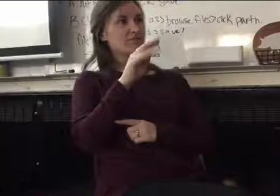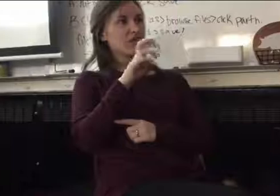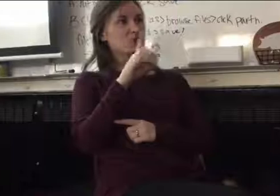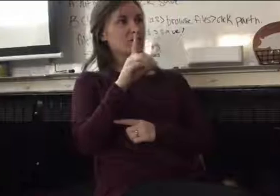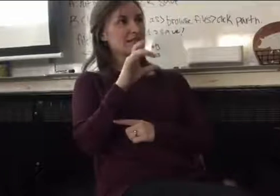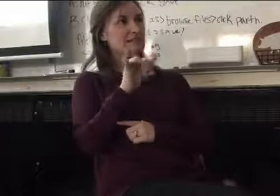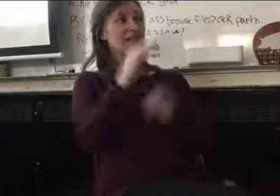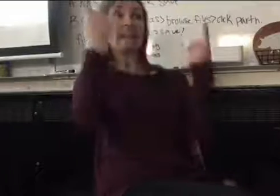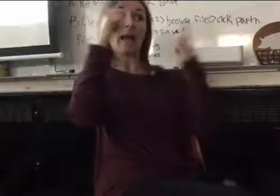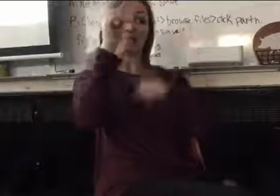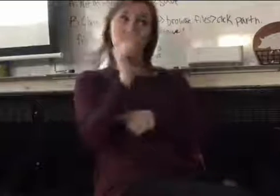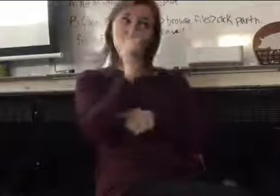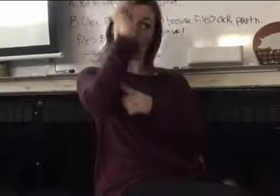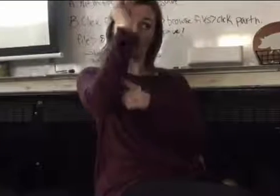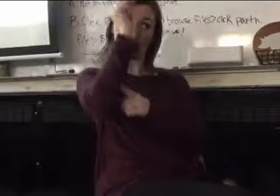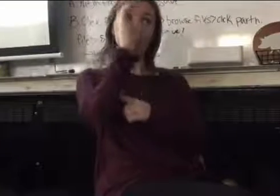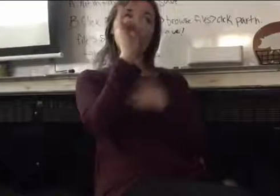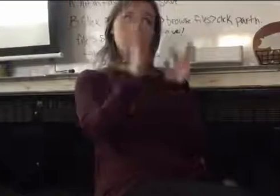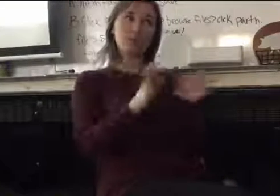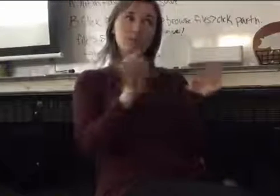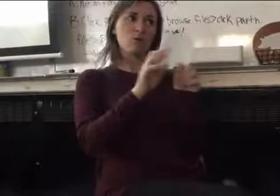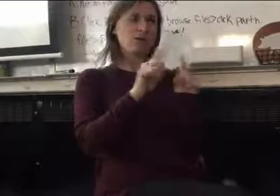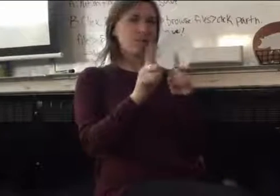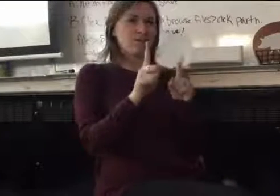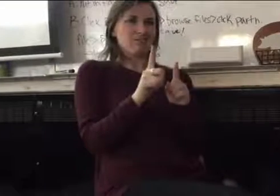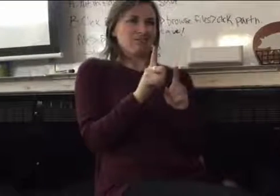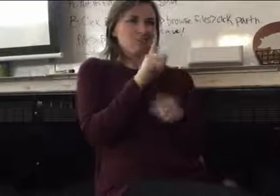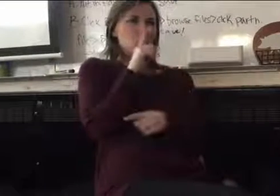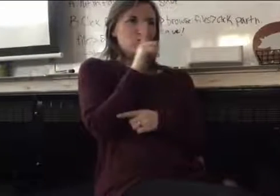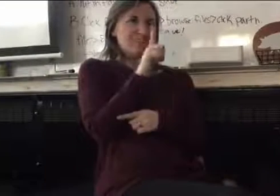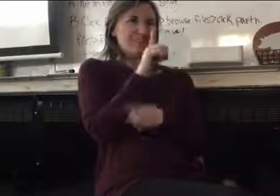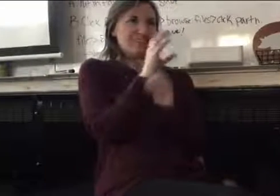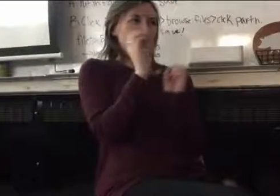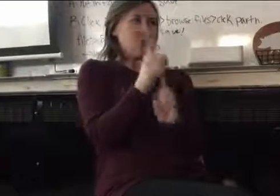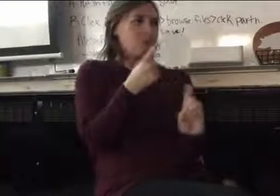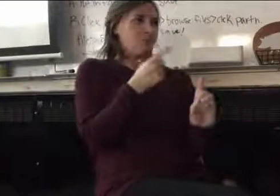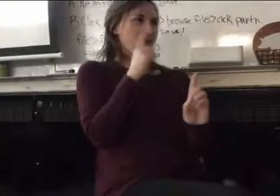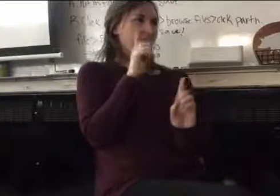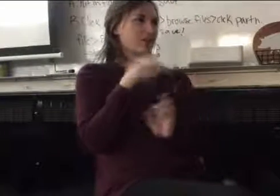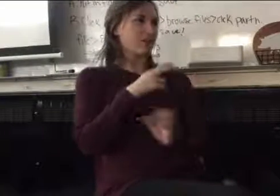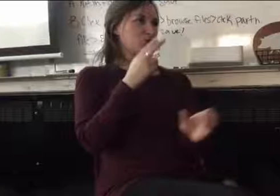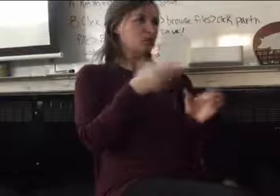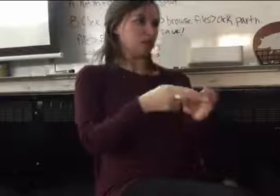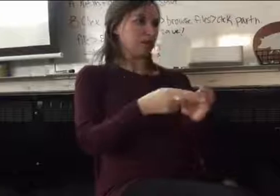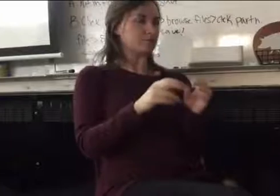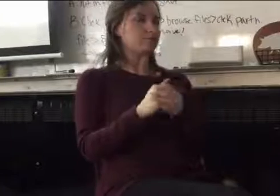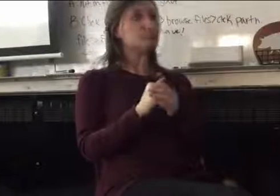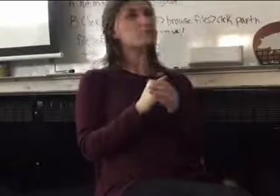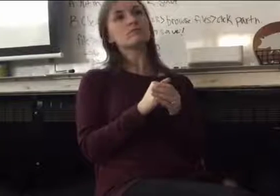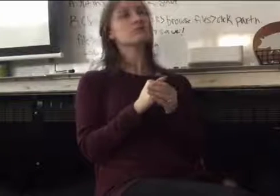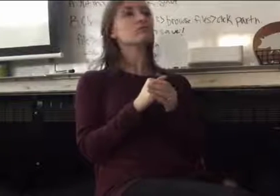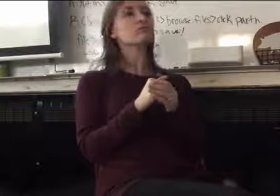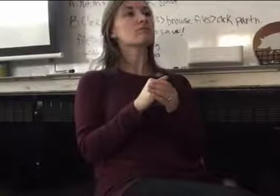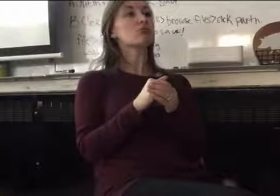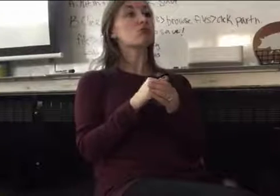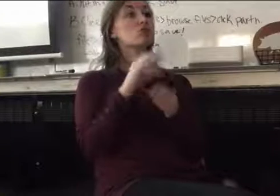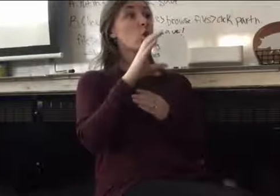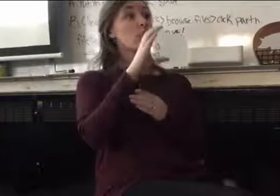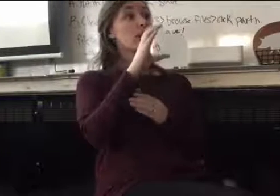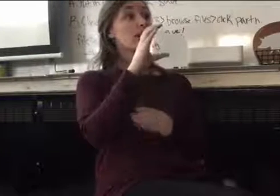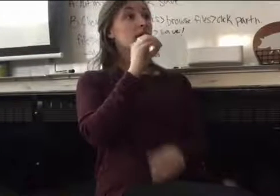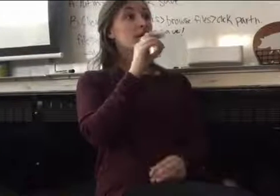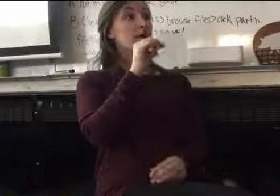was important to them. But it really had no strategic value. On the outskirts of town, you have the Confederates. They hear that apparently a